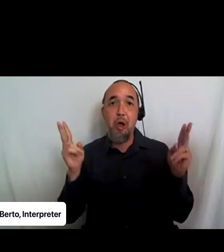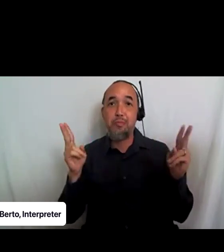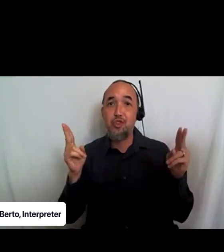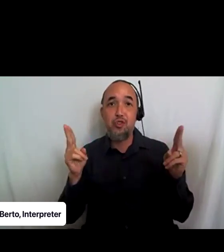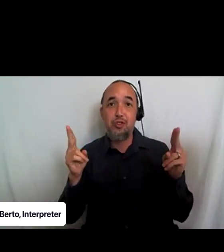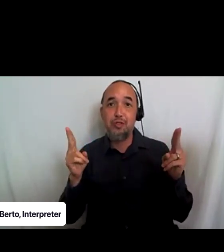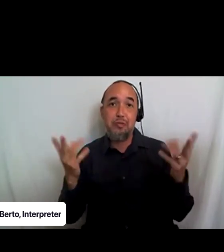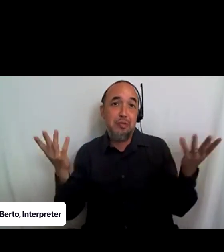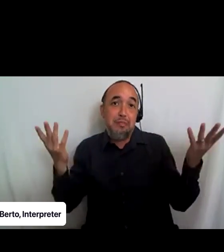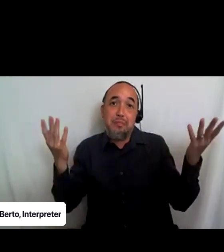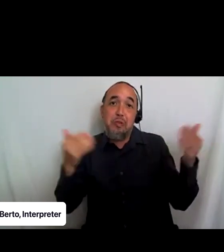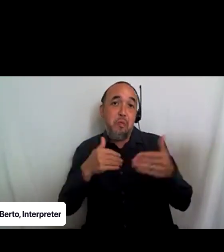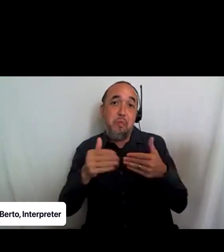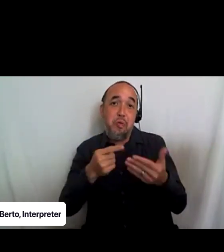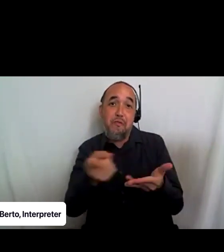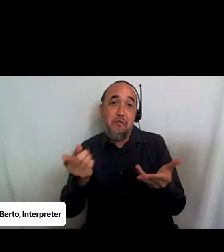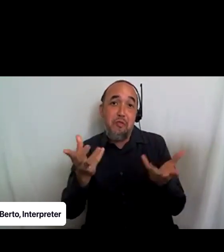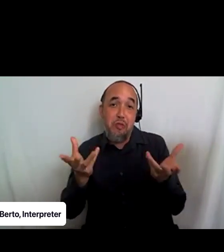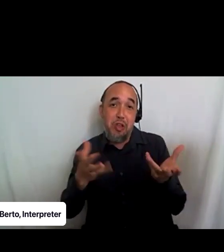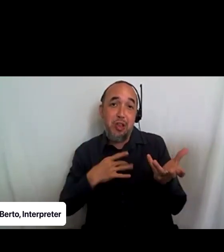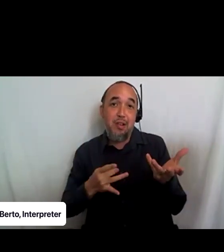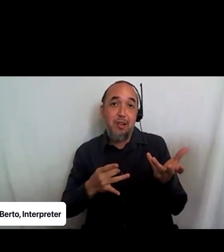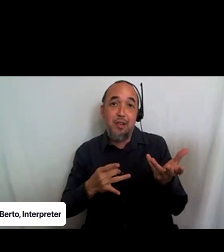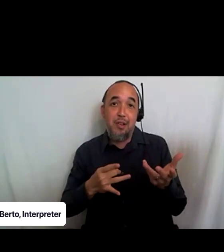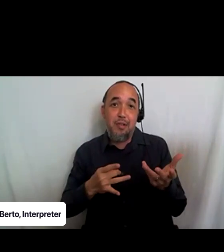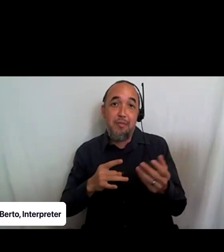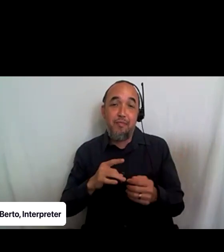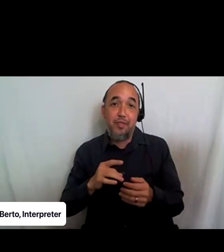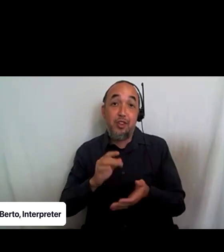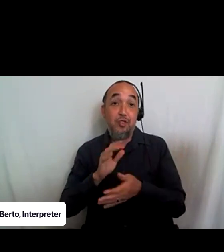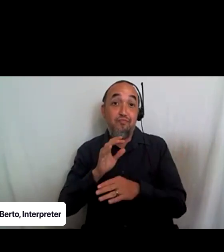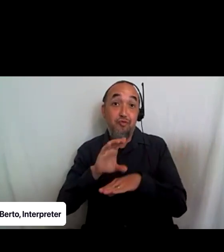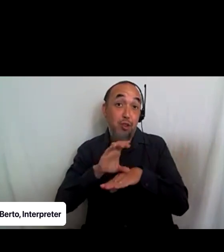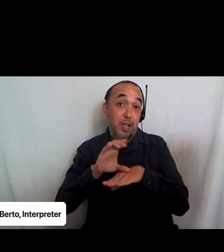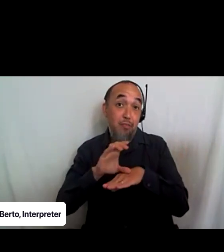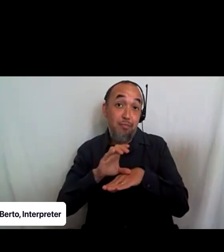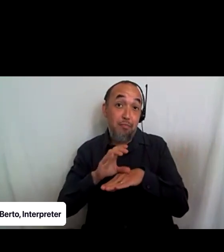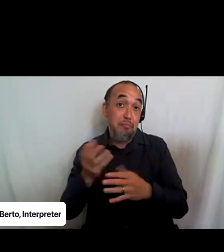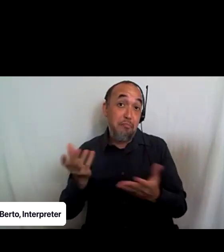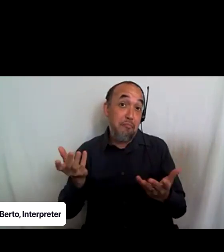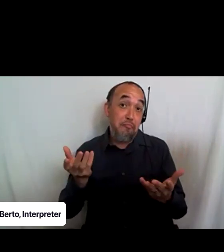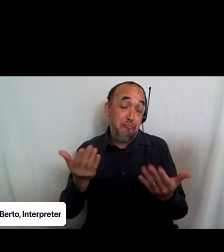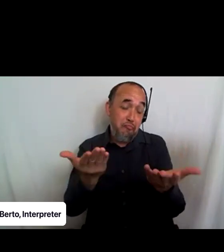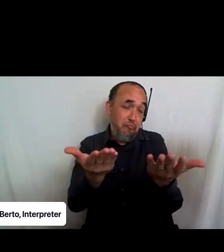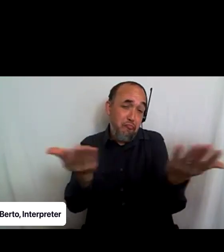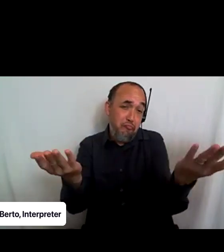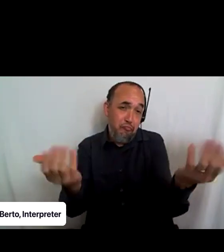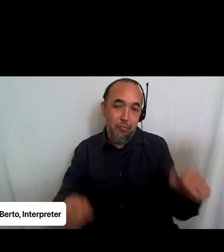Just whatever rocks your boat, people. Hershey's chocolate bar, do your thing. So we're gonna start